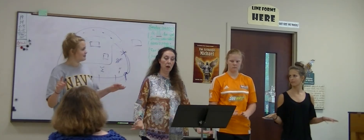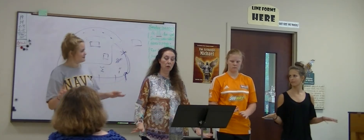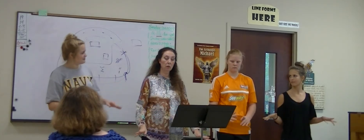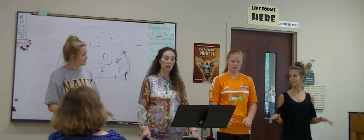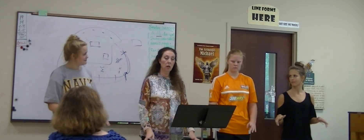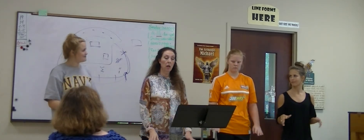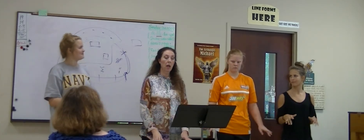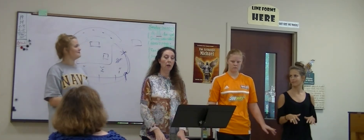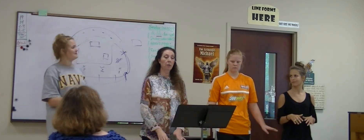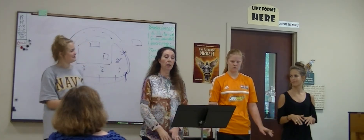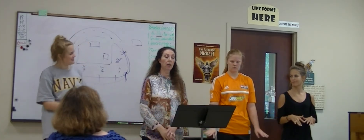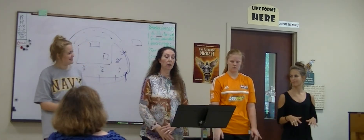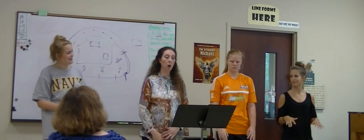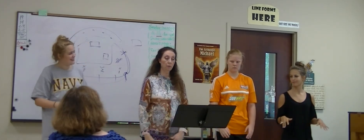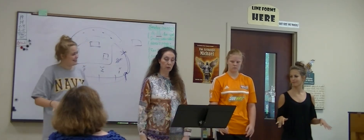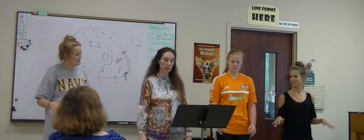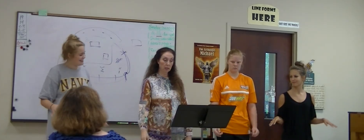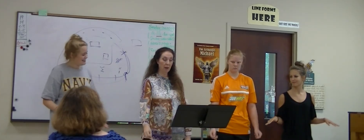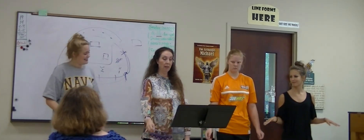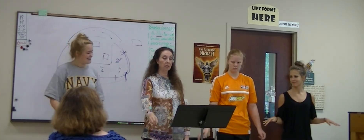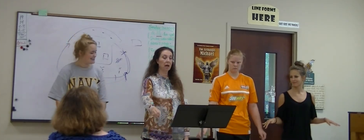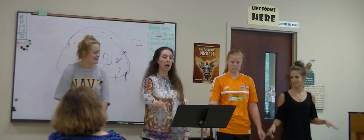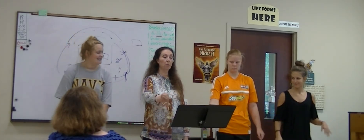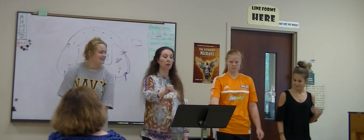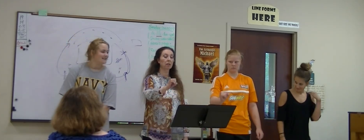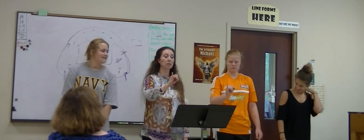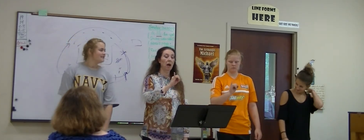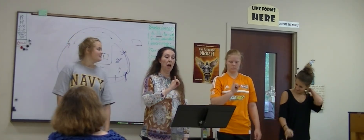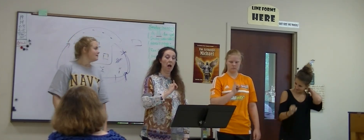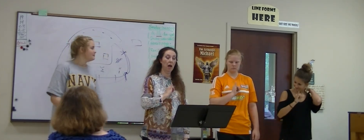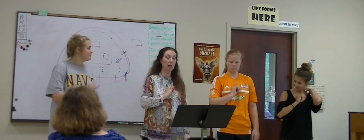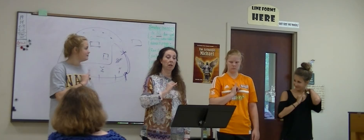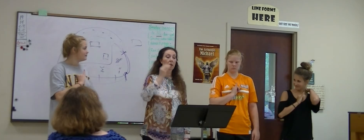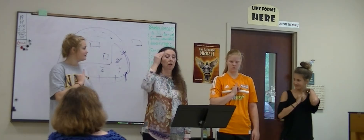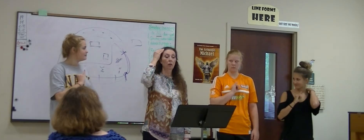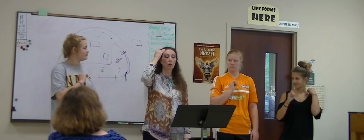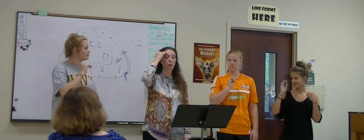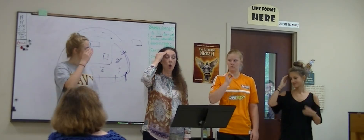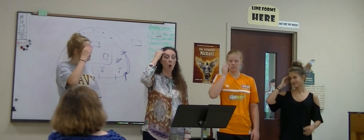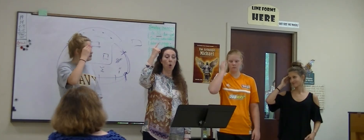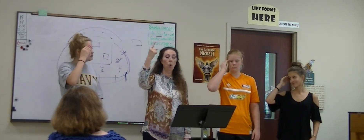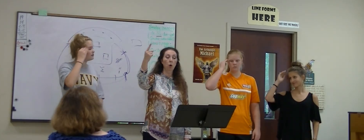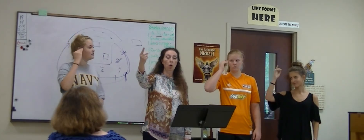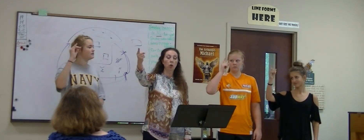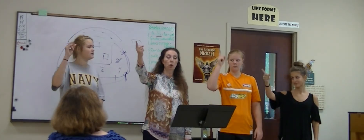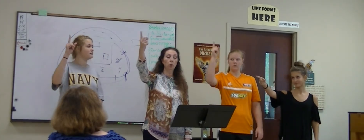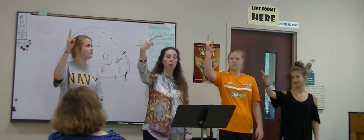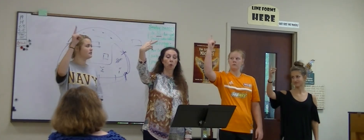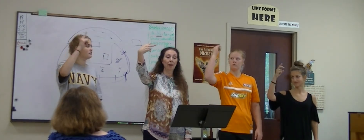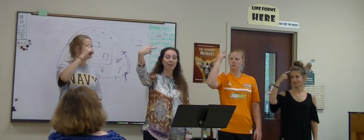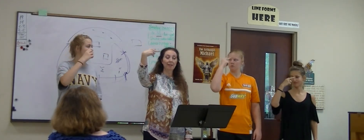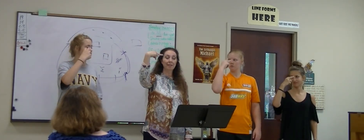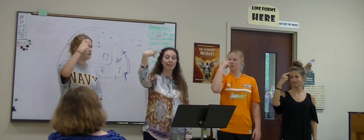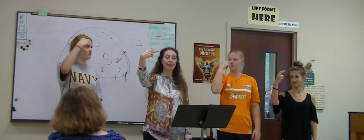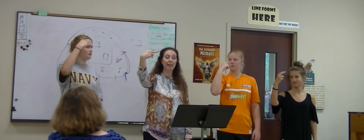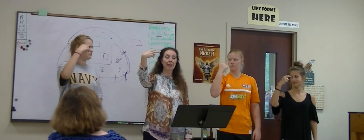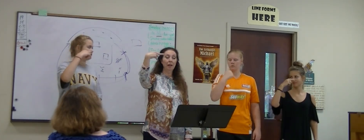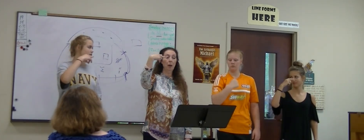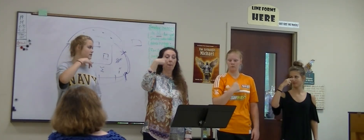down, and then hopefully by that time it's I know you see